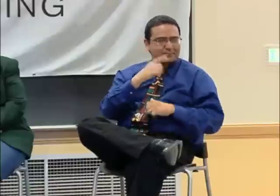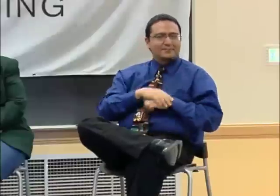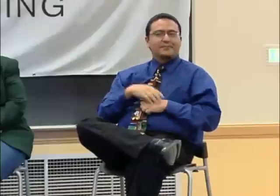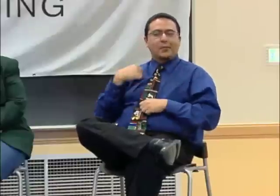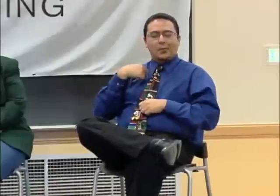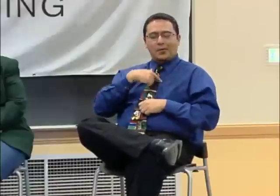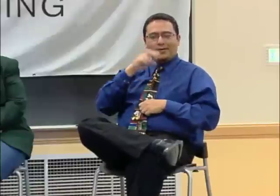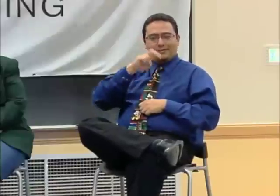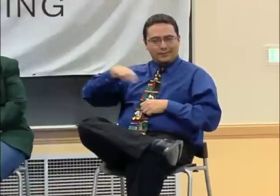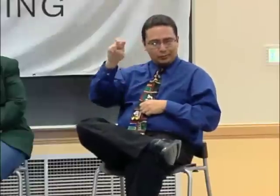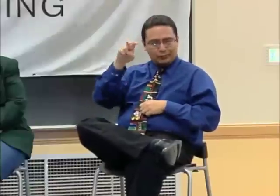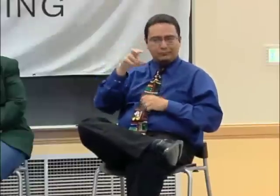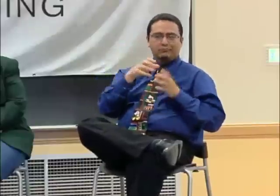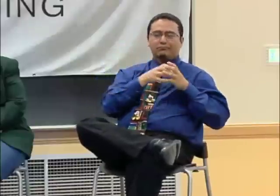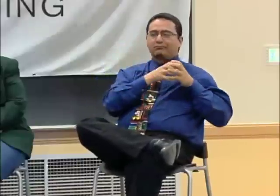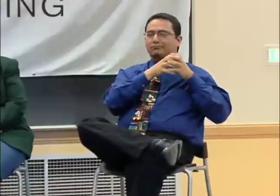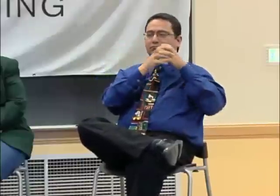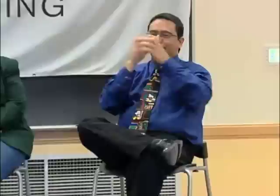They had an ASL celebration at the school.